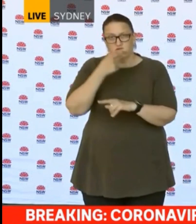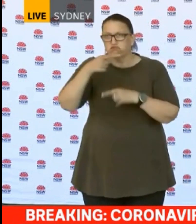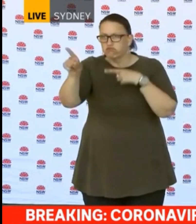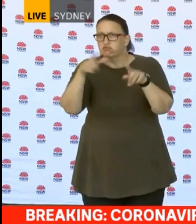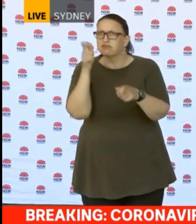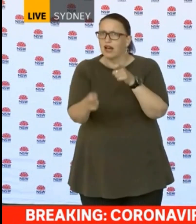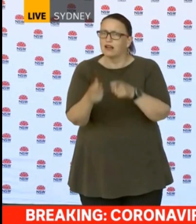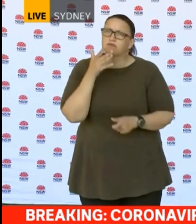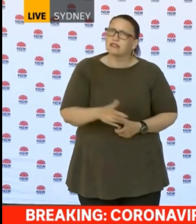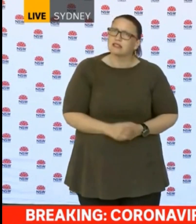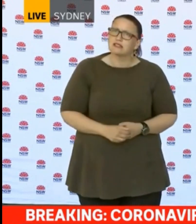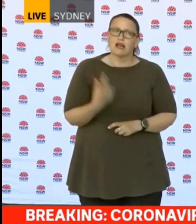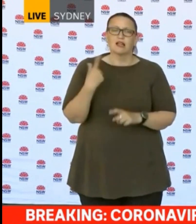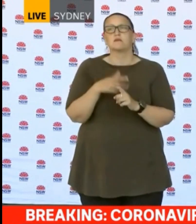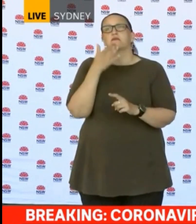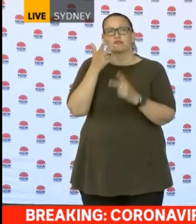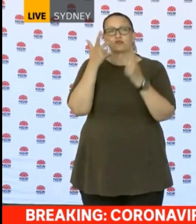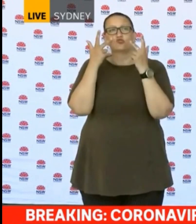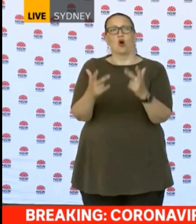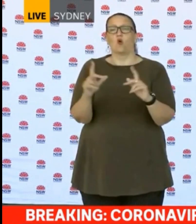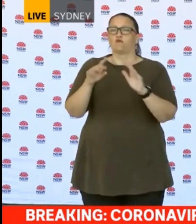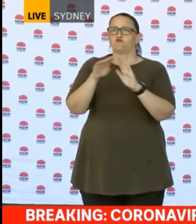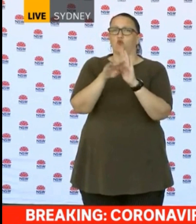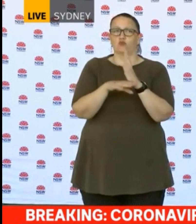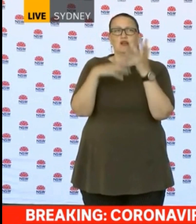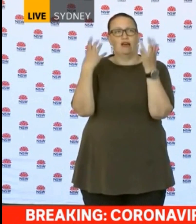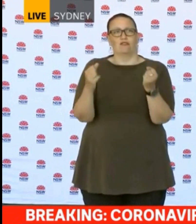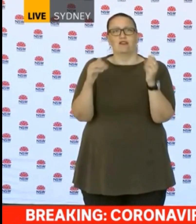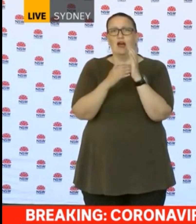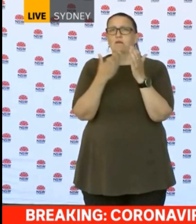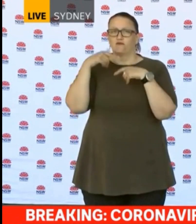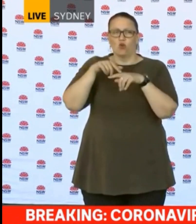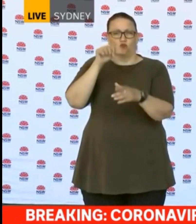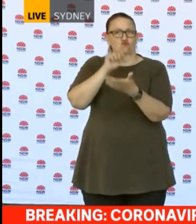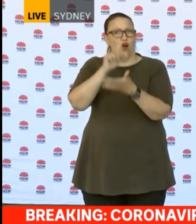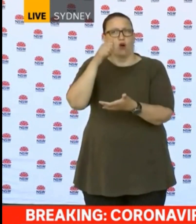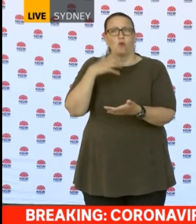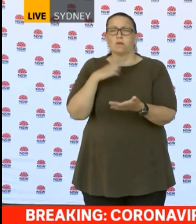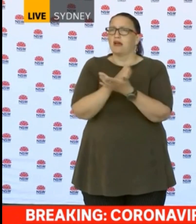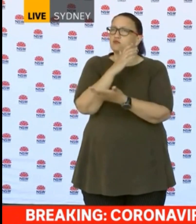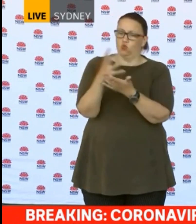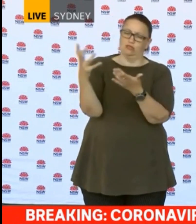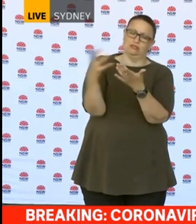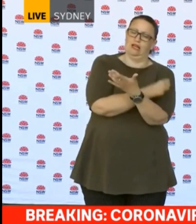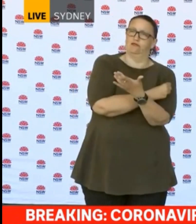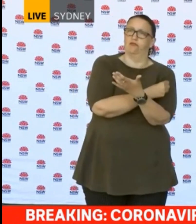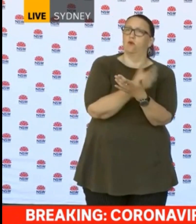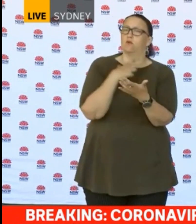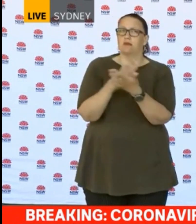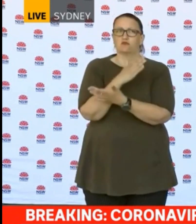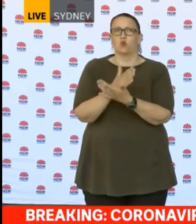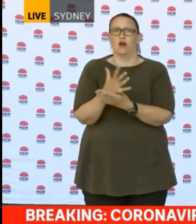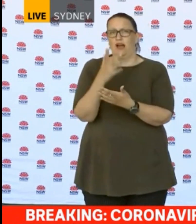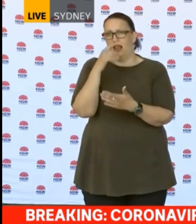please respect the existing rules, because the more people that do, the safer we'll be, and the more opportunity we have to